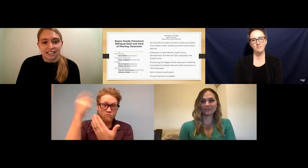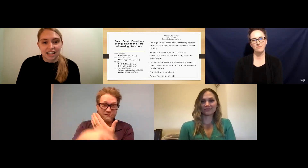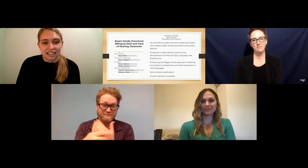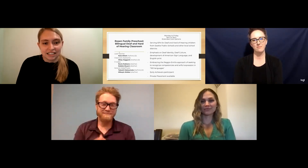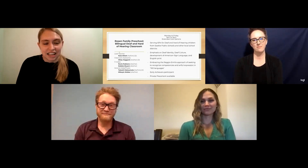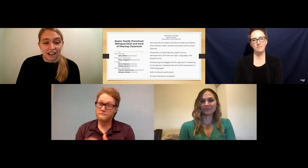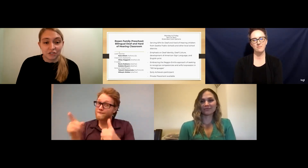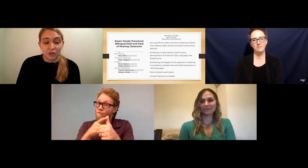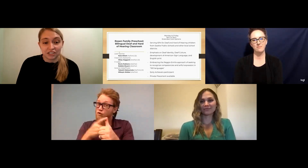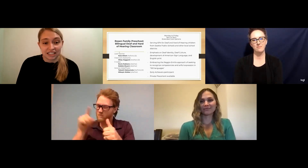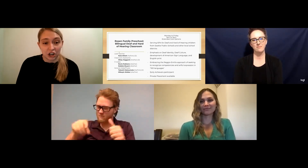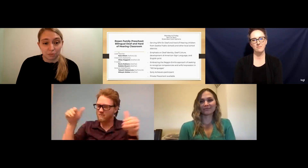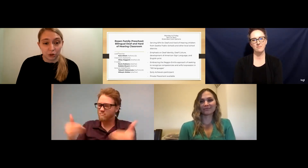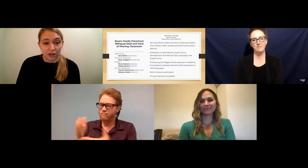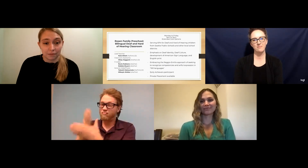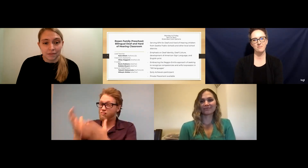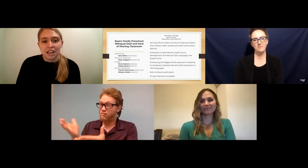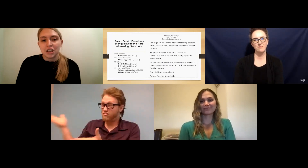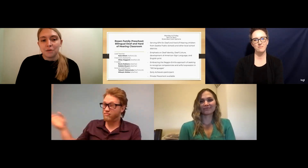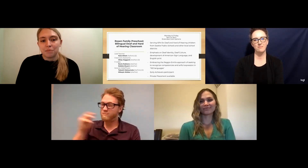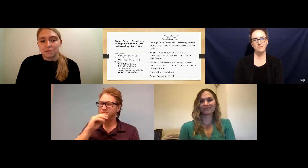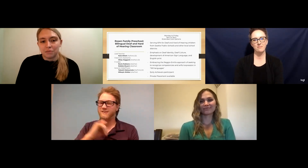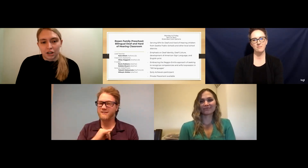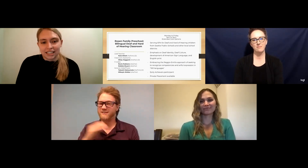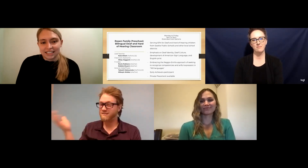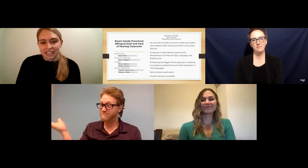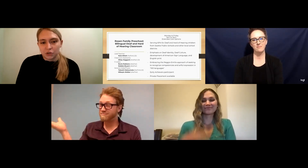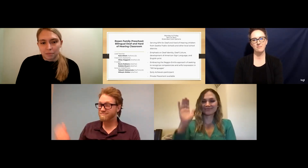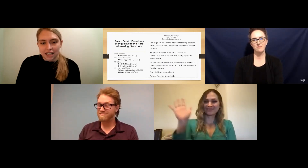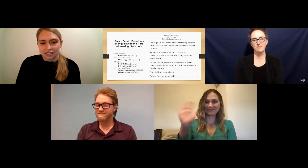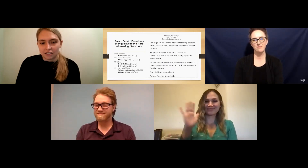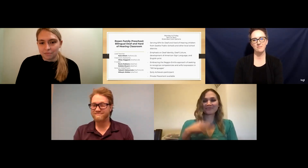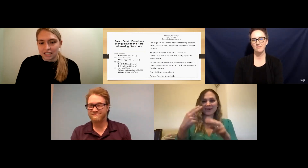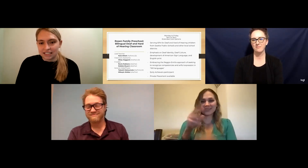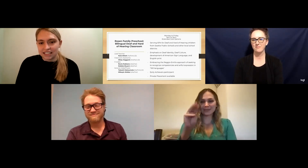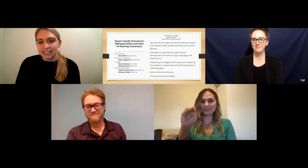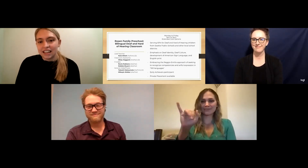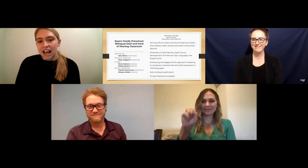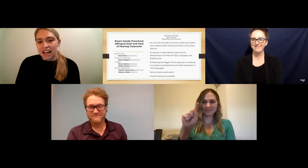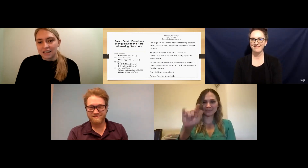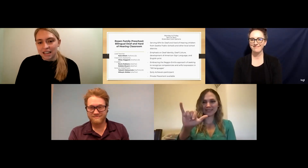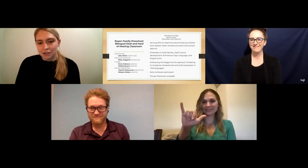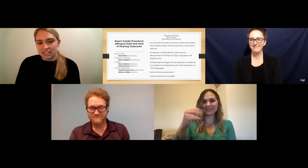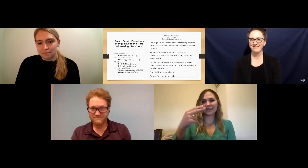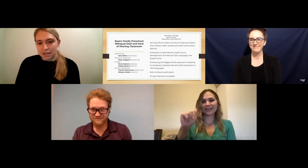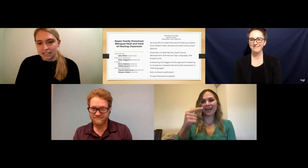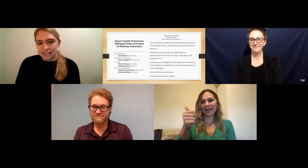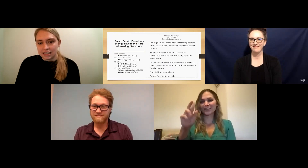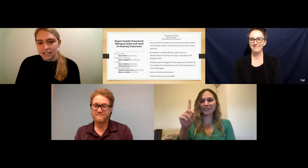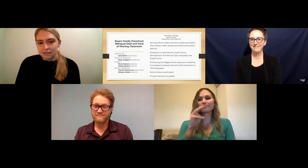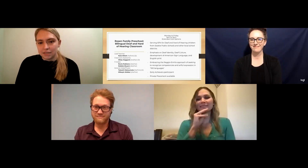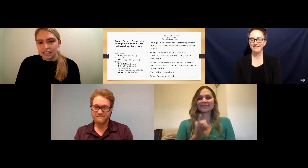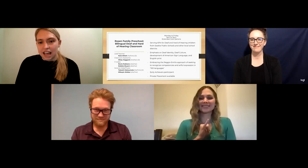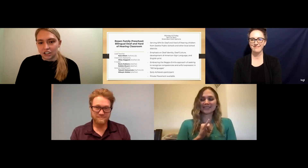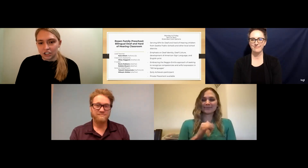really excited to have you here seeing our program. But before I continue, I'll pass it off to Misty. Hi, my name is